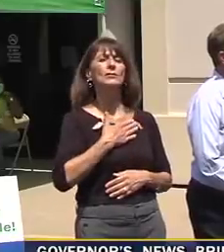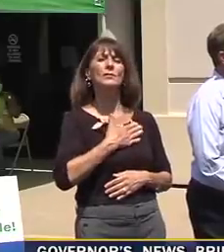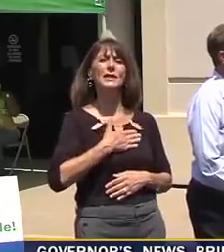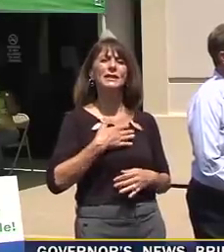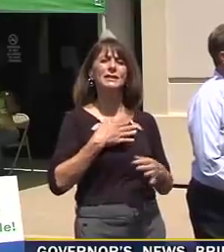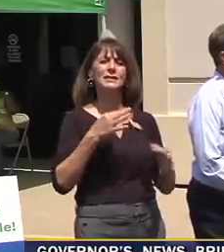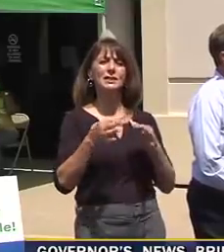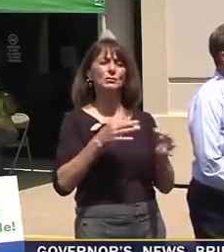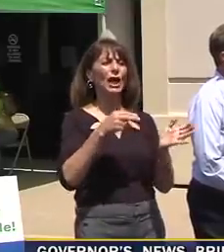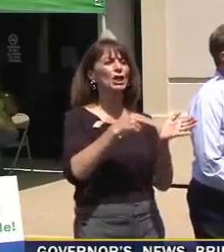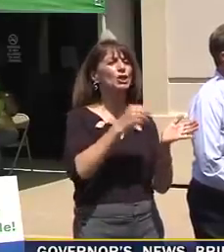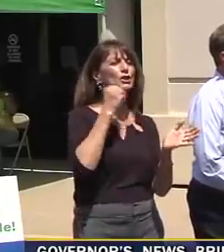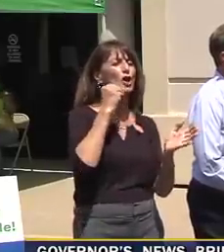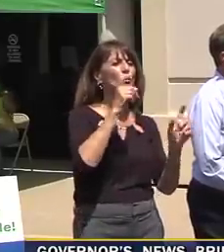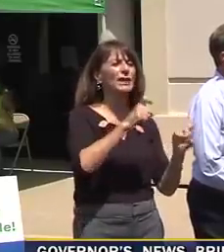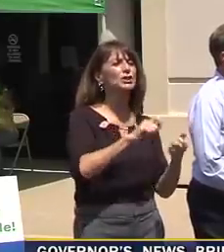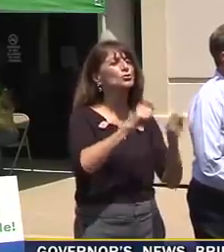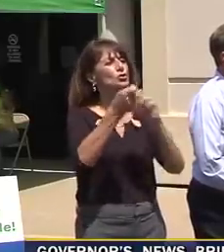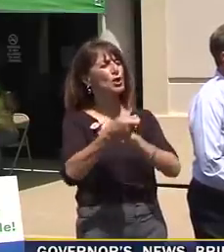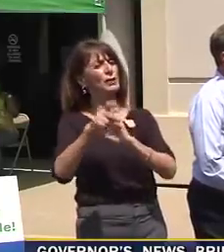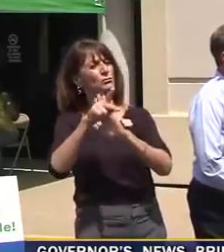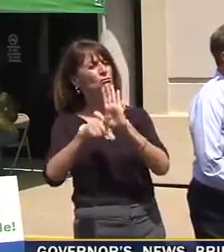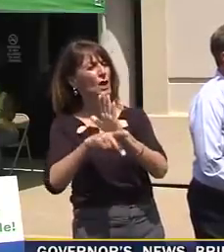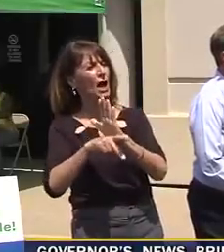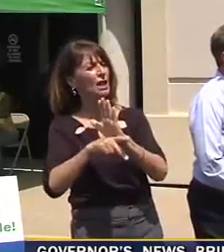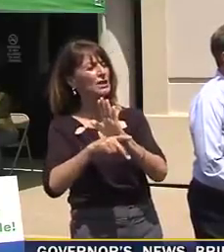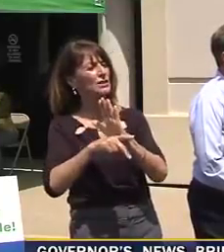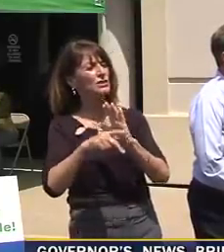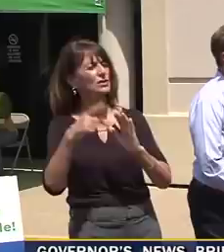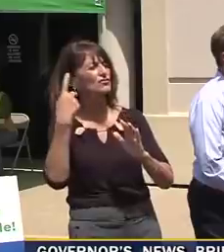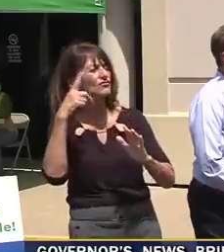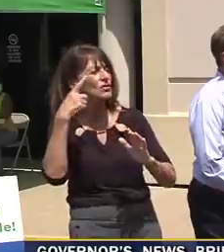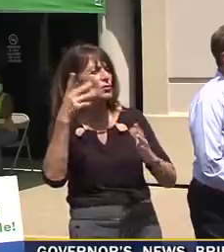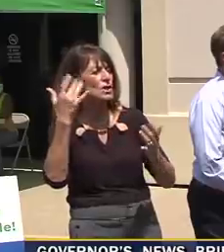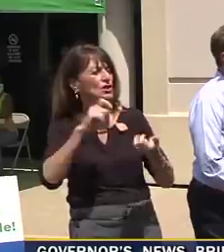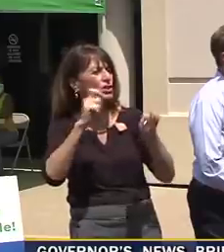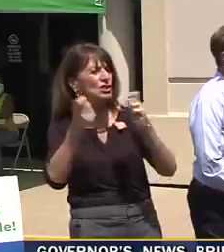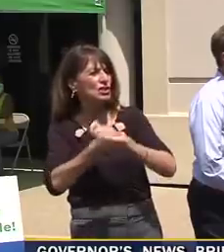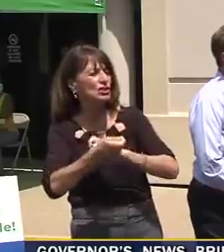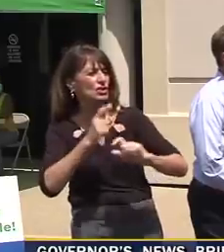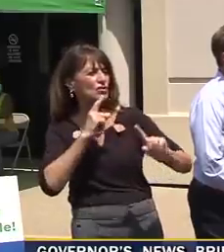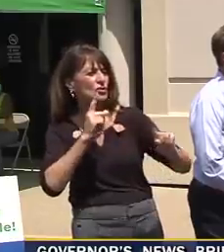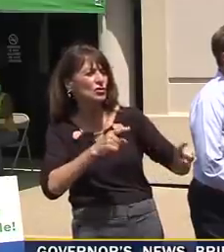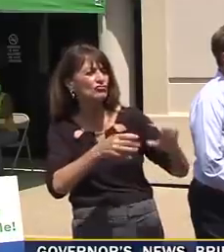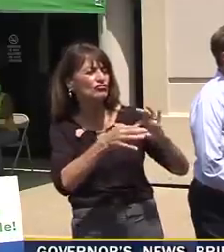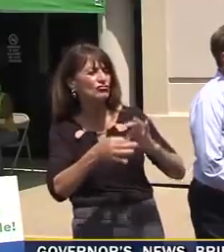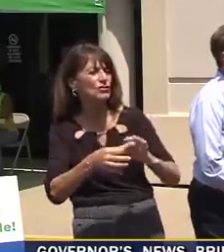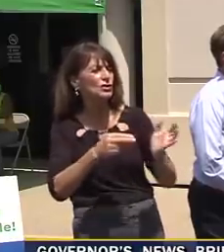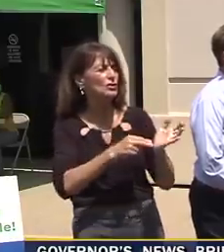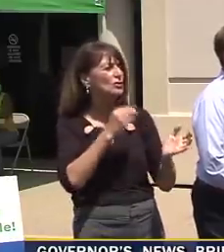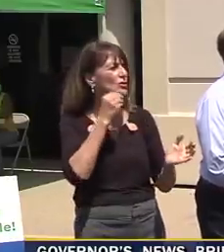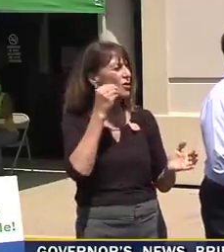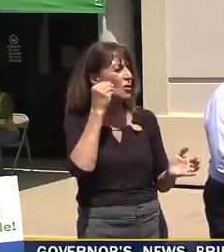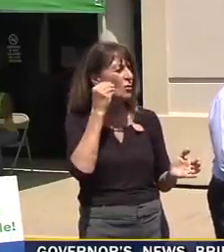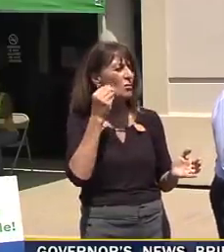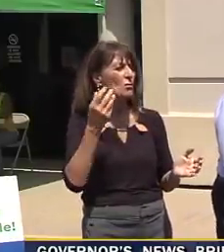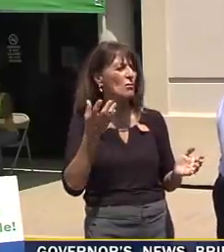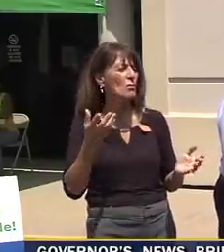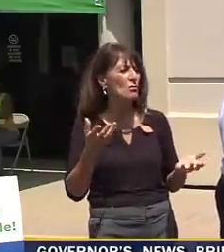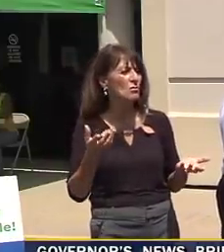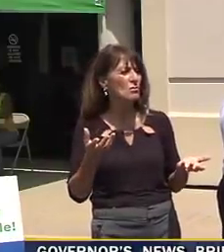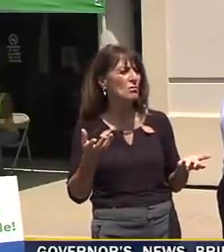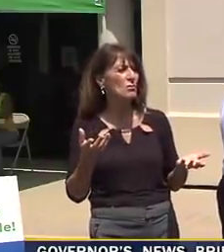regarding nursing home testing now, according to your order last night, if there's, I guess,